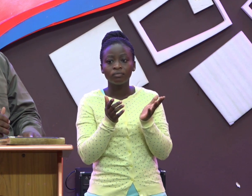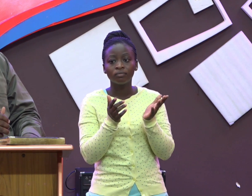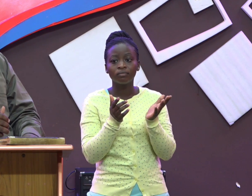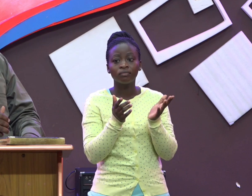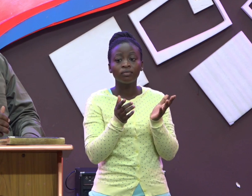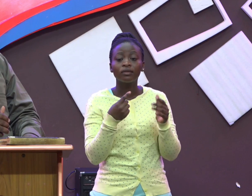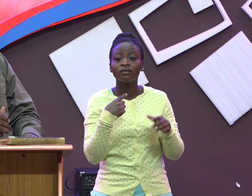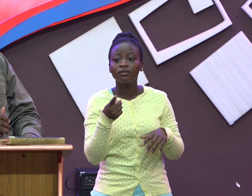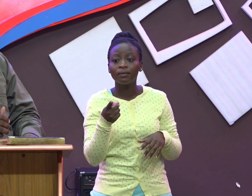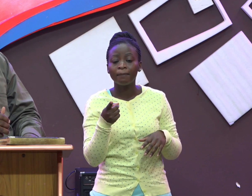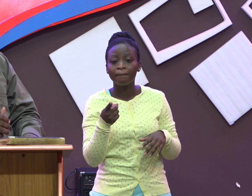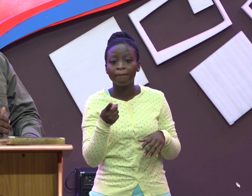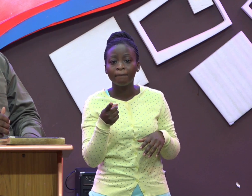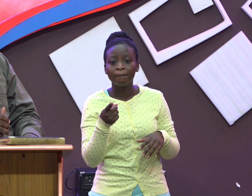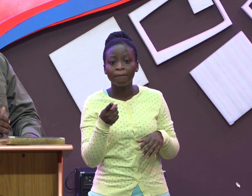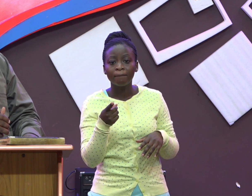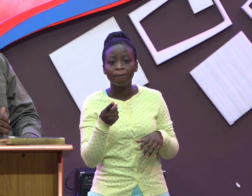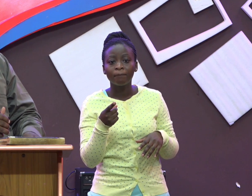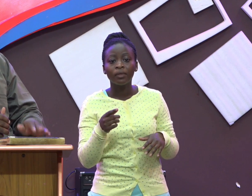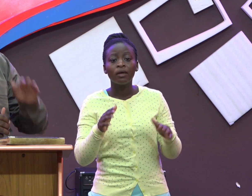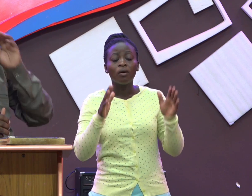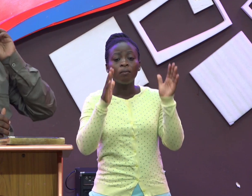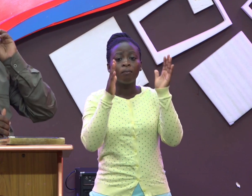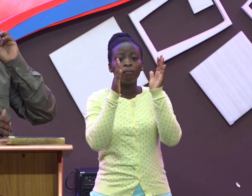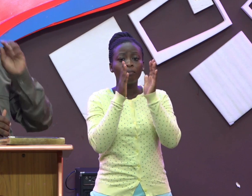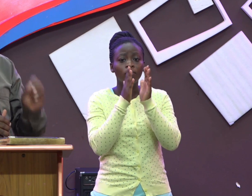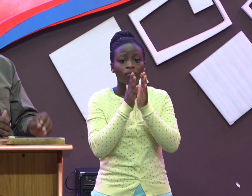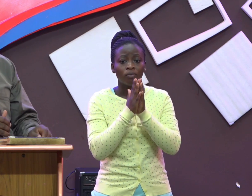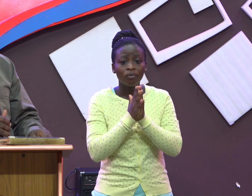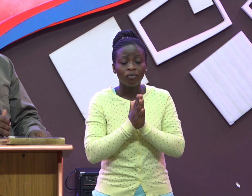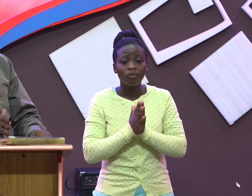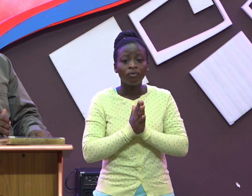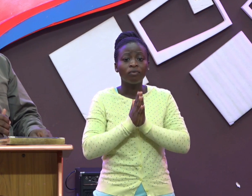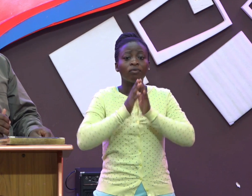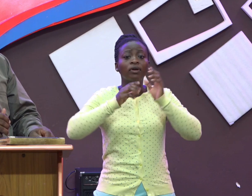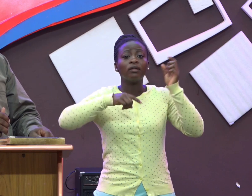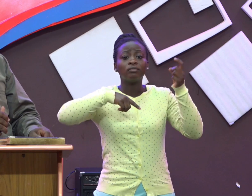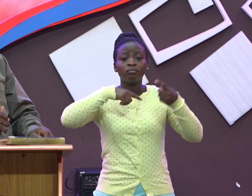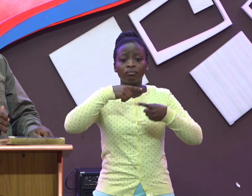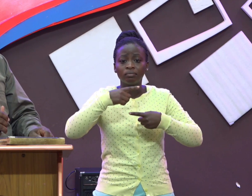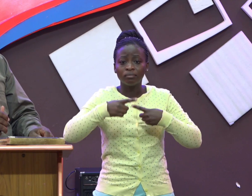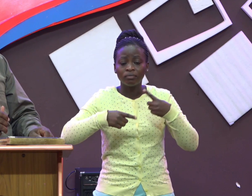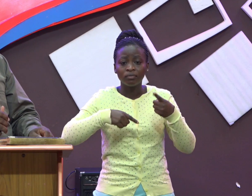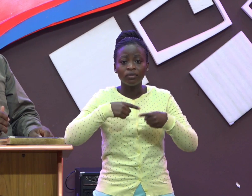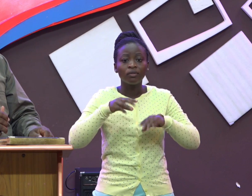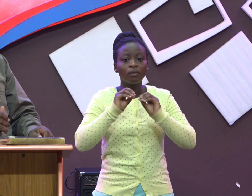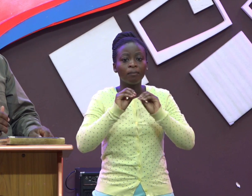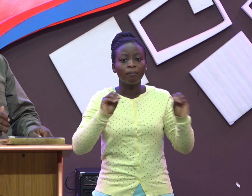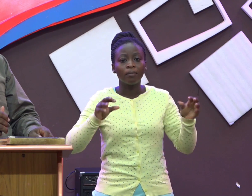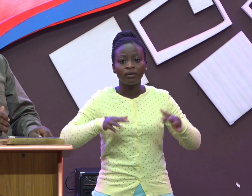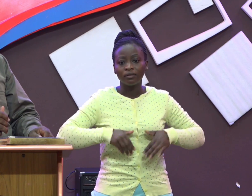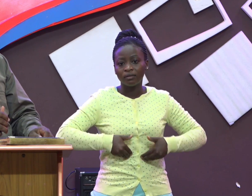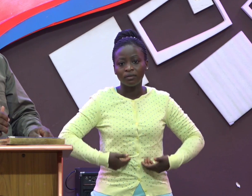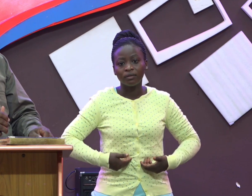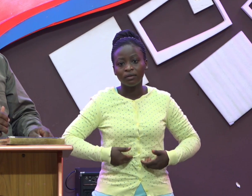5:16. Nga wagamba. It was saying. Nti pray without ceasing. Nsaba obutakowanga. Kakati yali akozesebwa bukozesebwa. So it